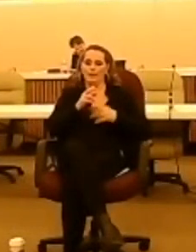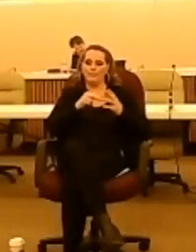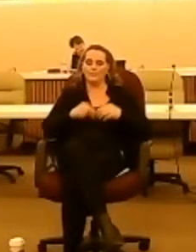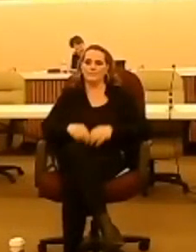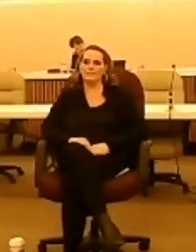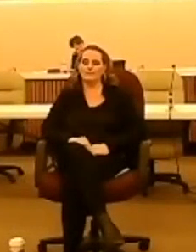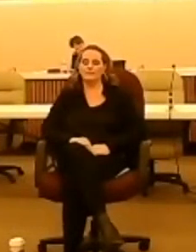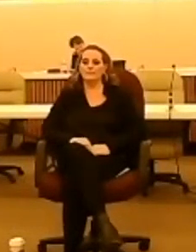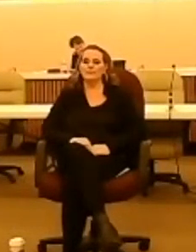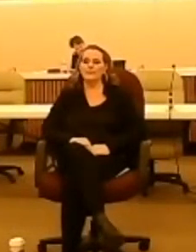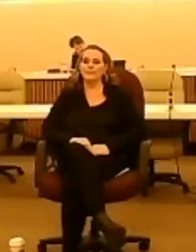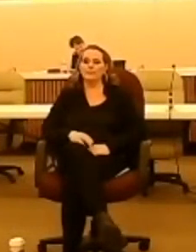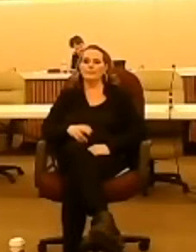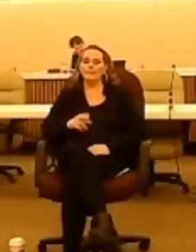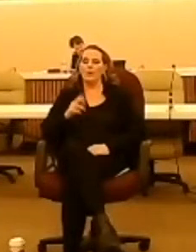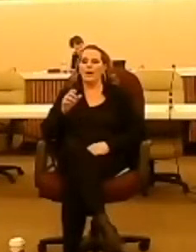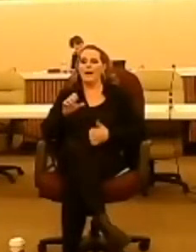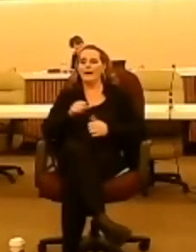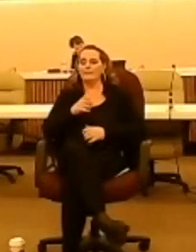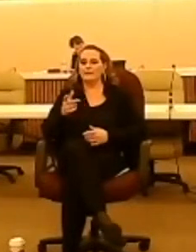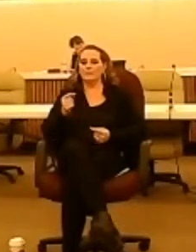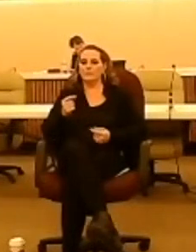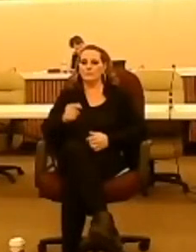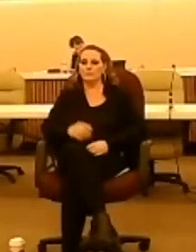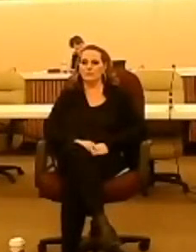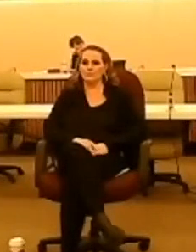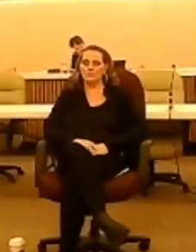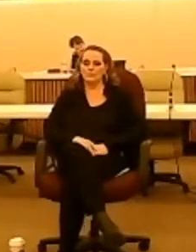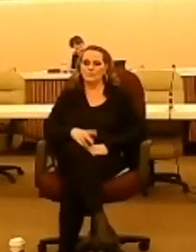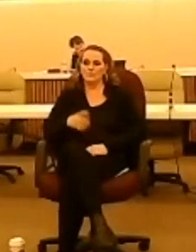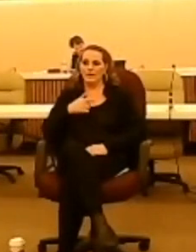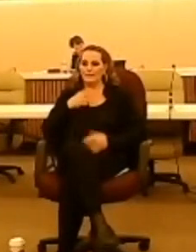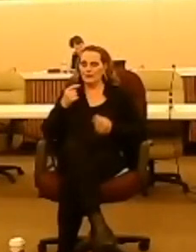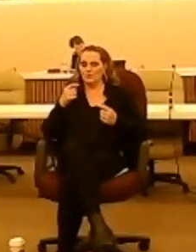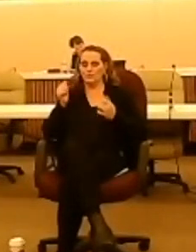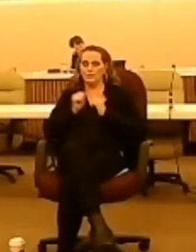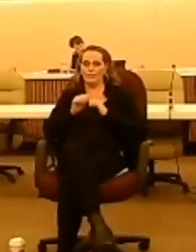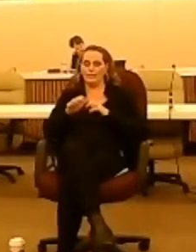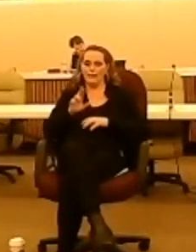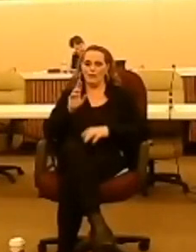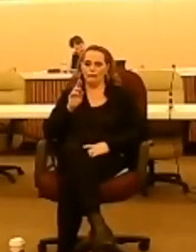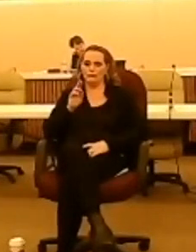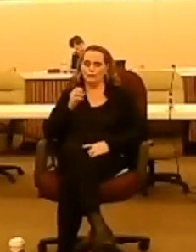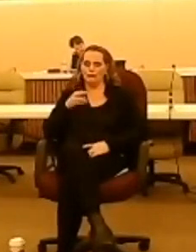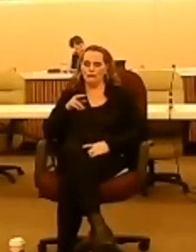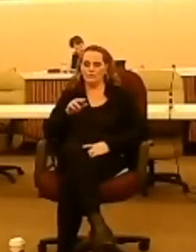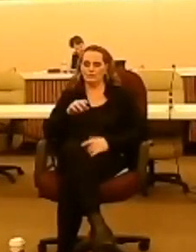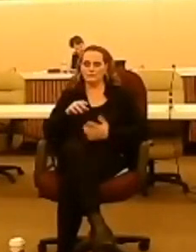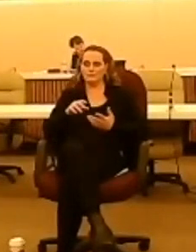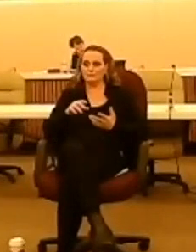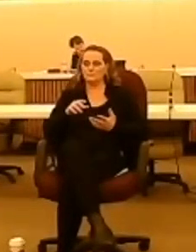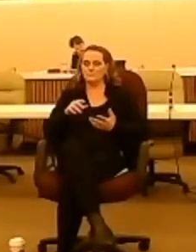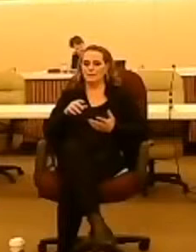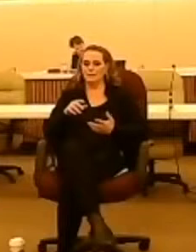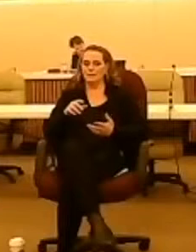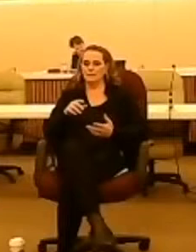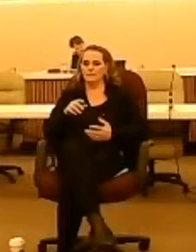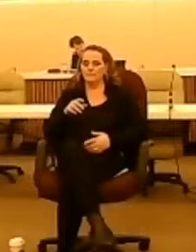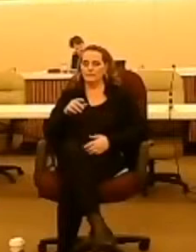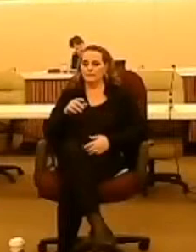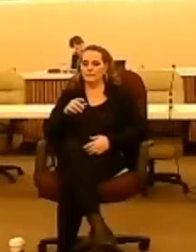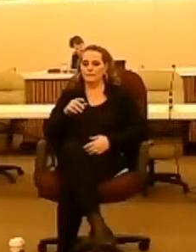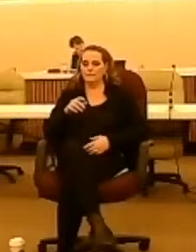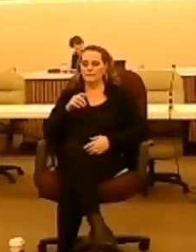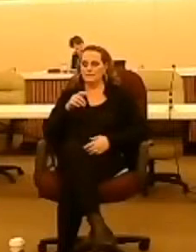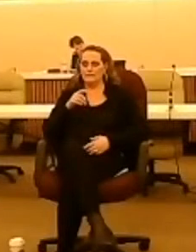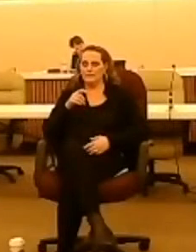do, we are not going to do it without your approval, you know. Yeah, it's not even if you want to plant a